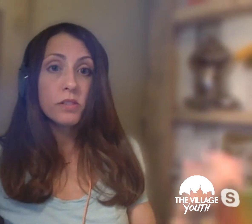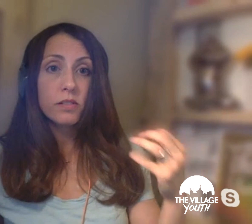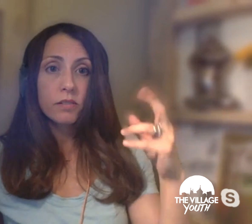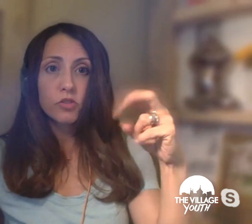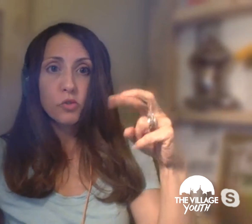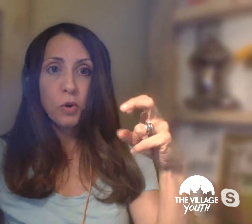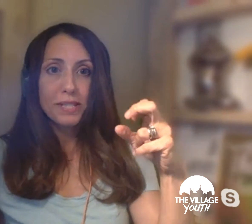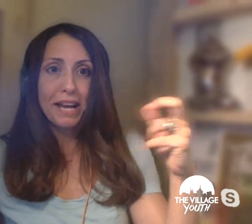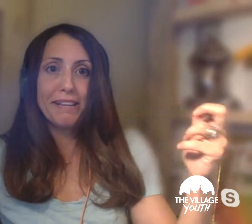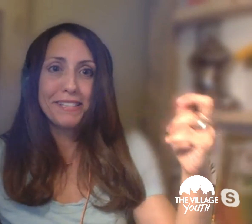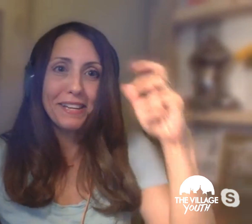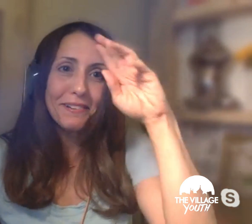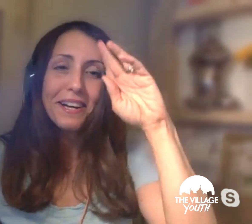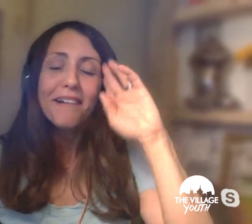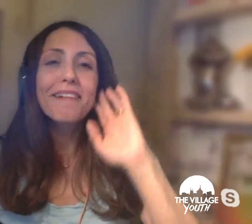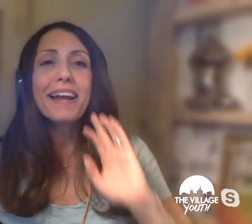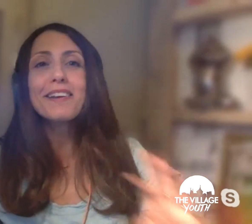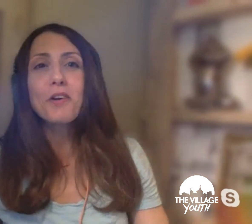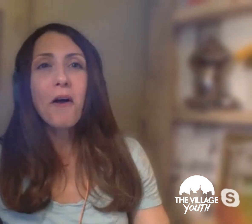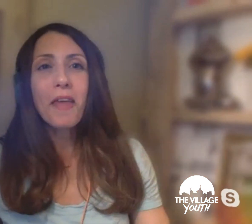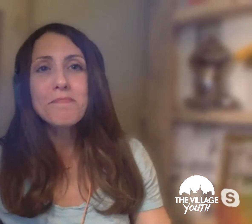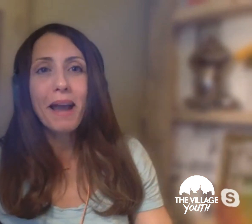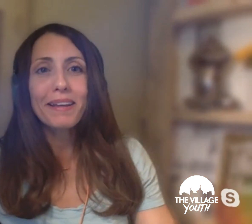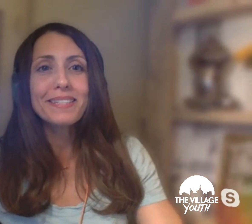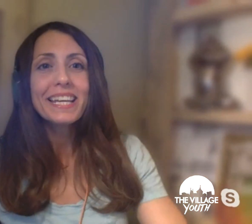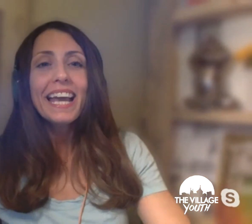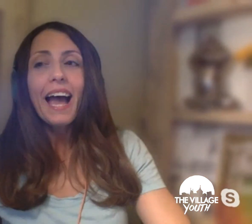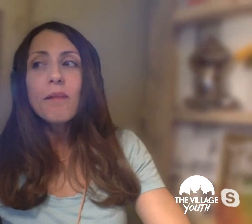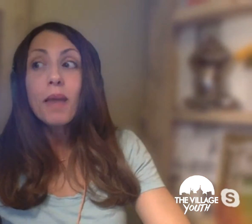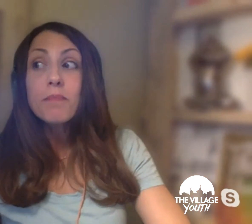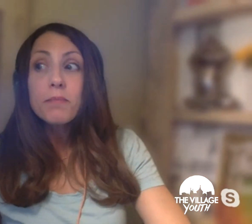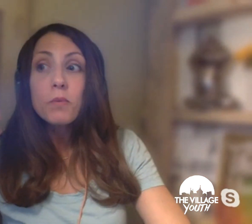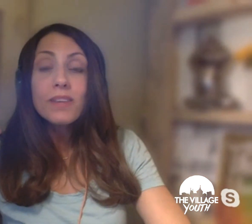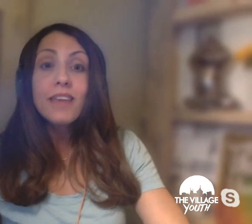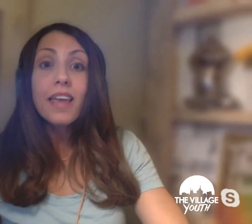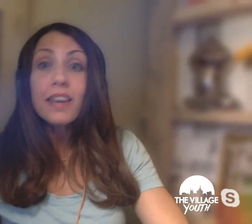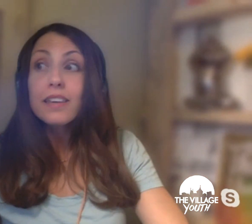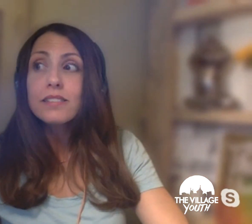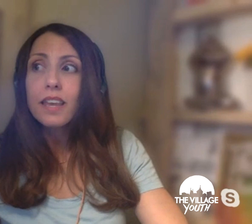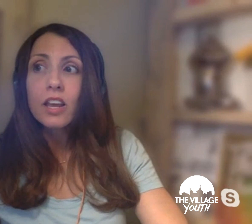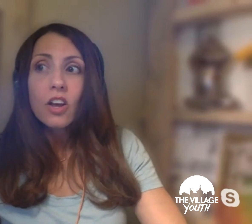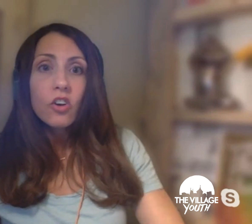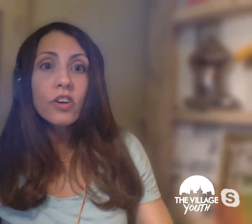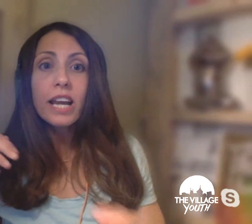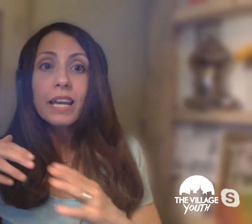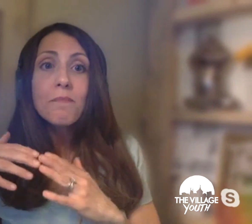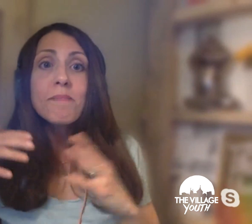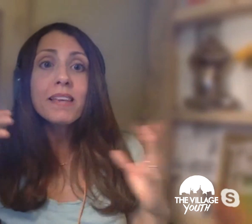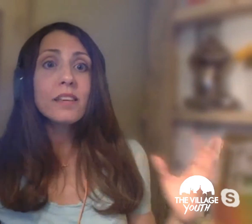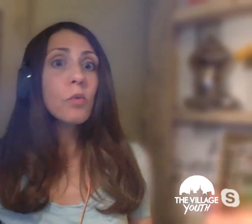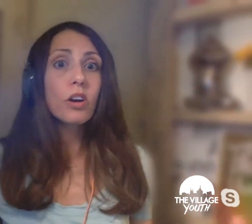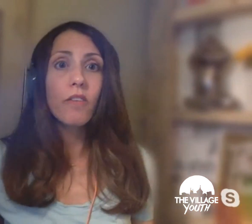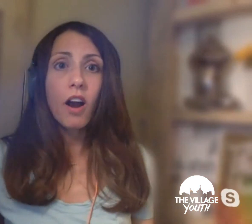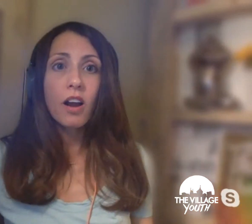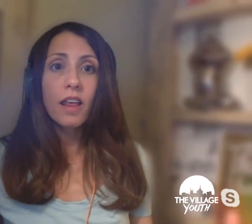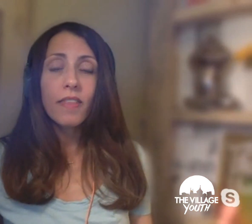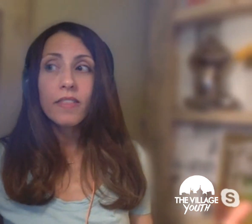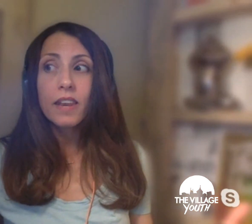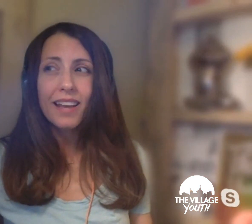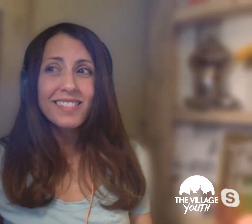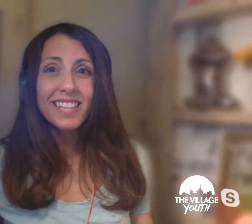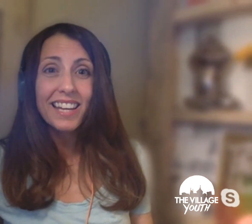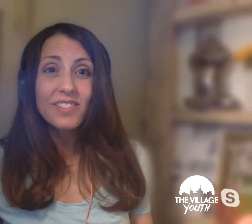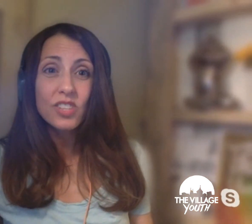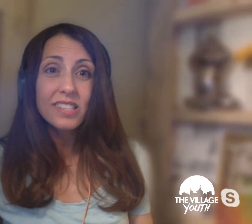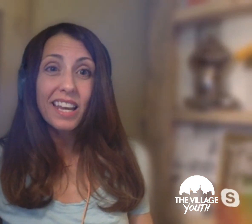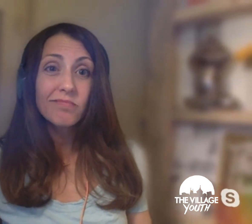paper that was pseudo assigned to you, right, in your online packet. And maybe one day it is like creating an amazing work of art. And